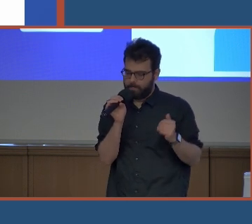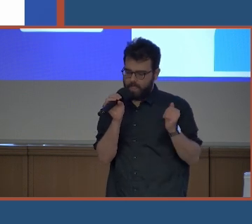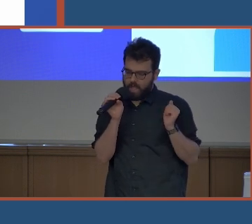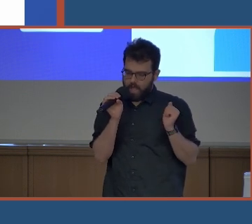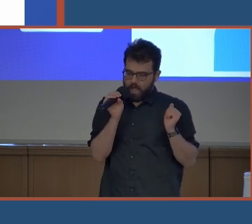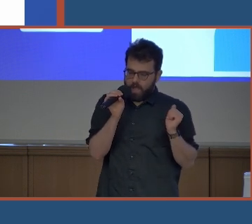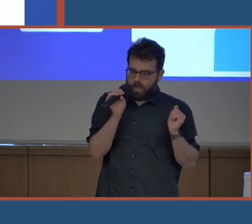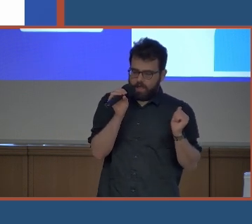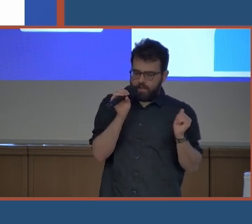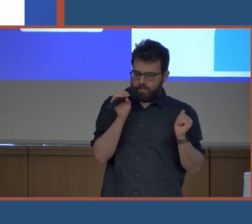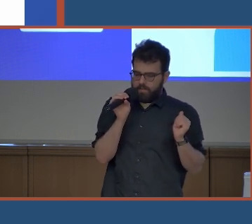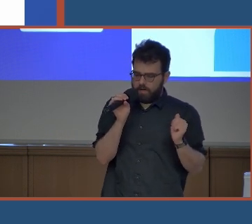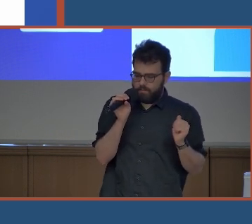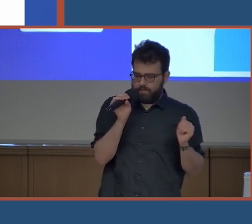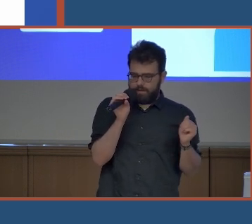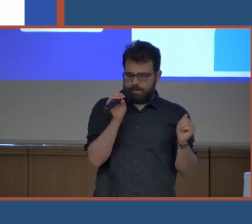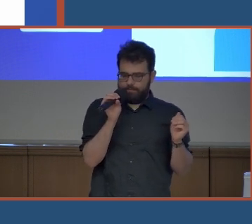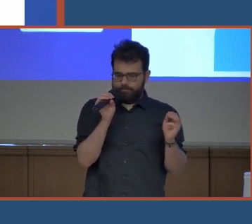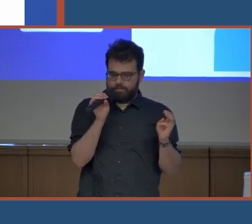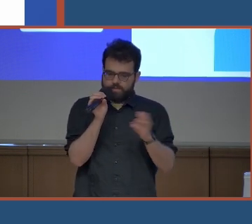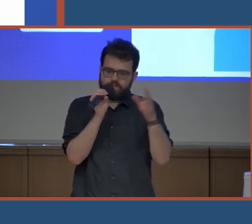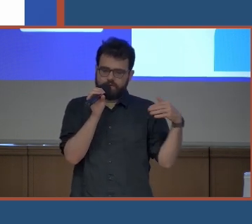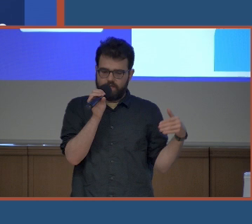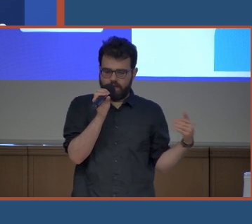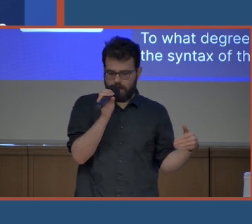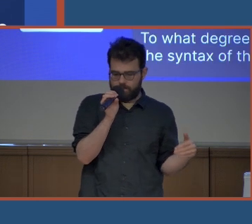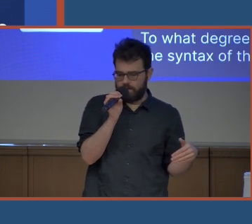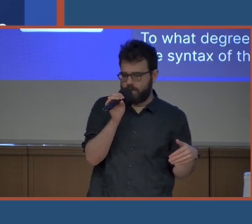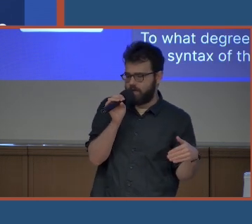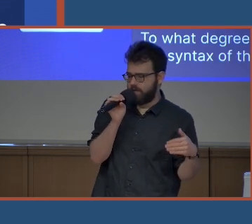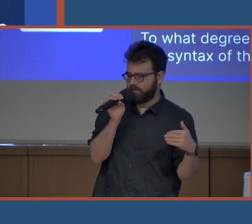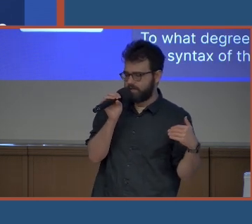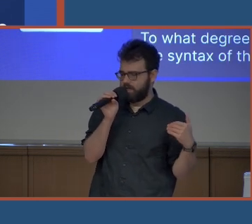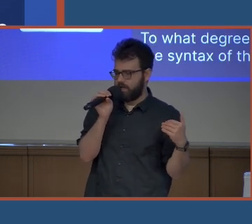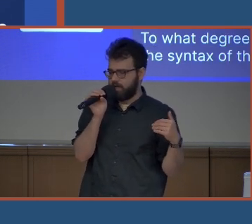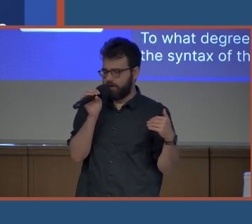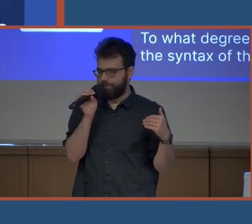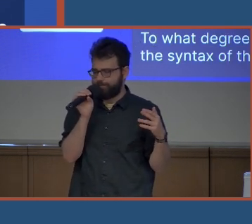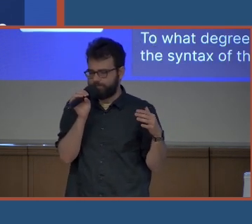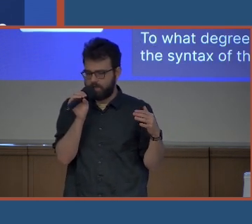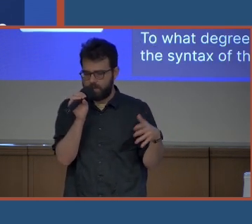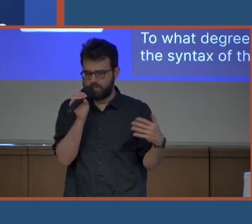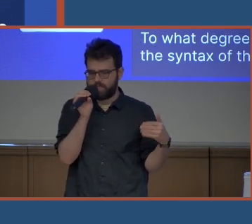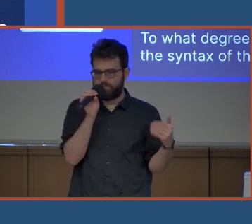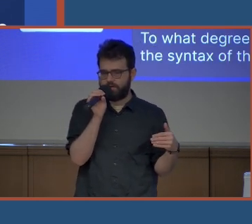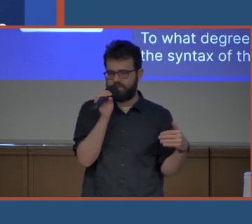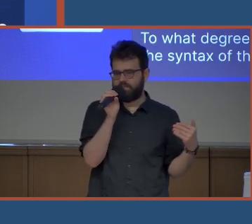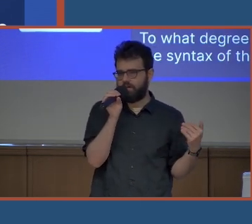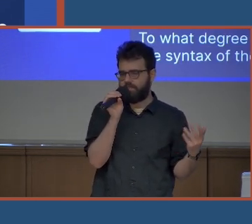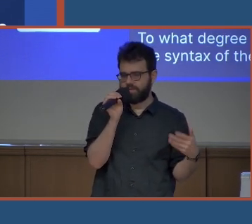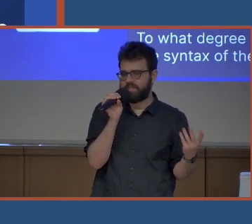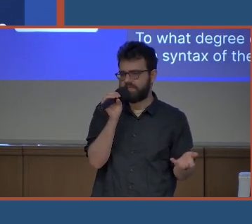Deaf thought up, so they created a committee and they published a book